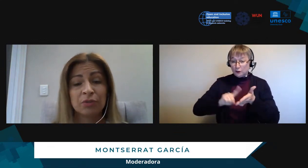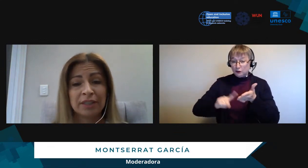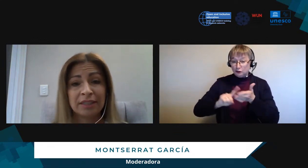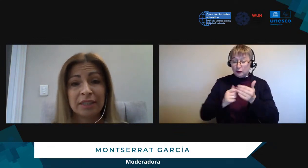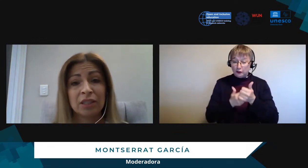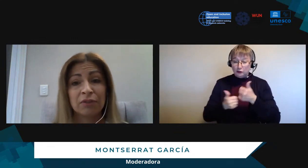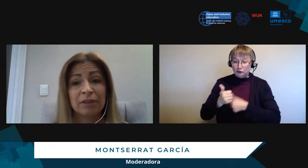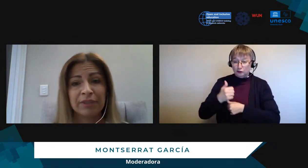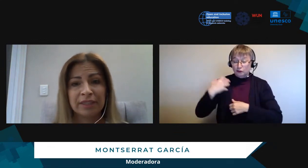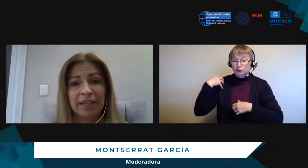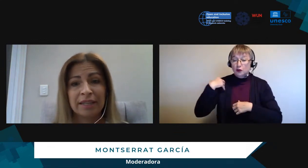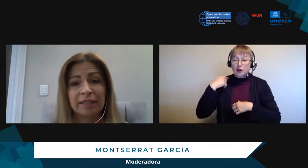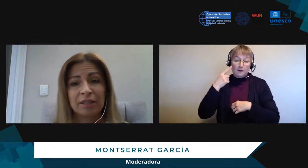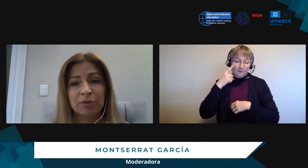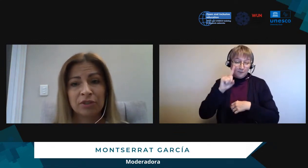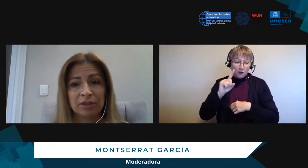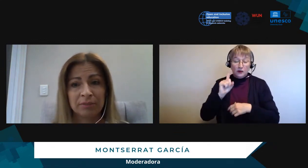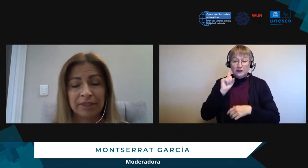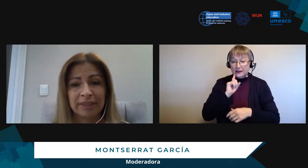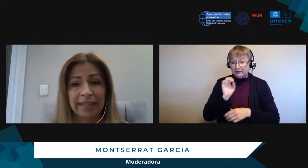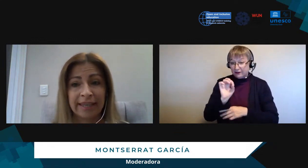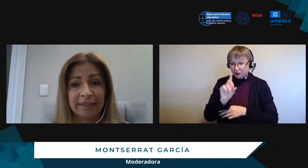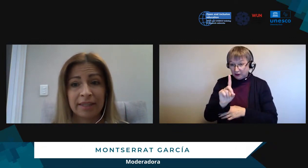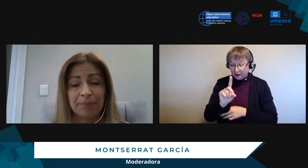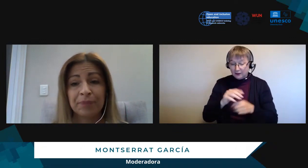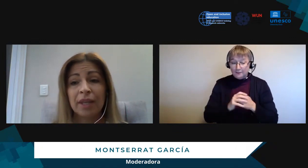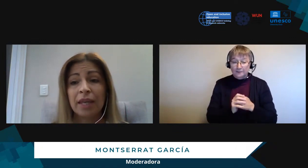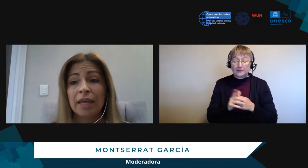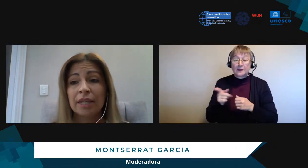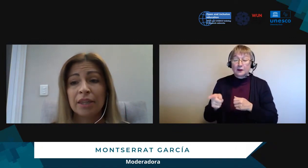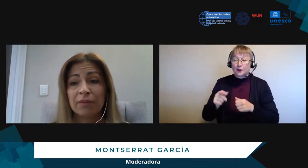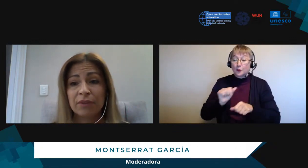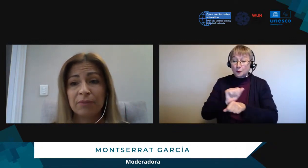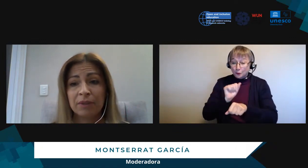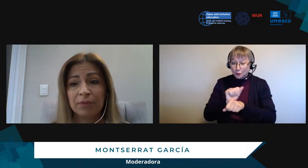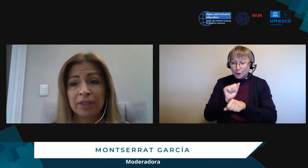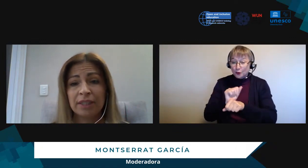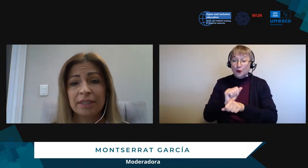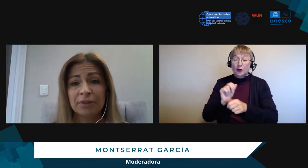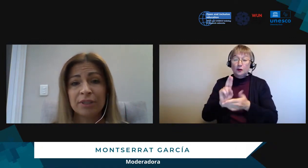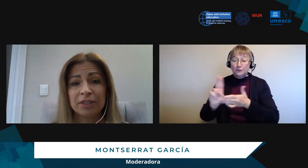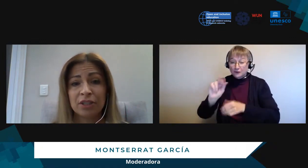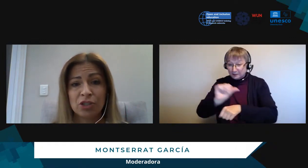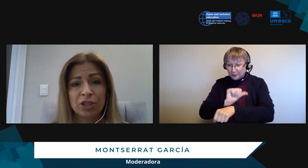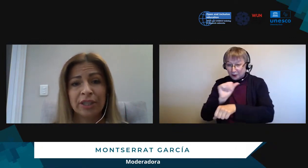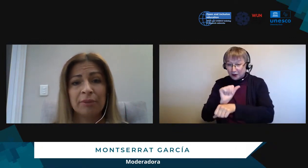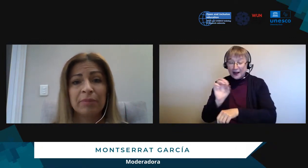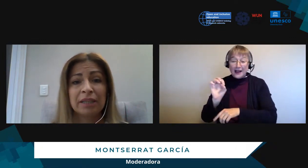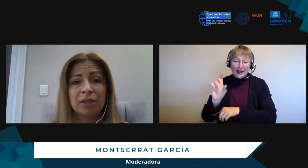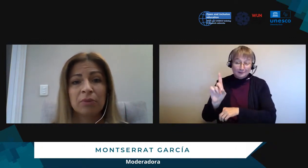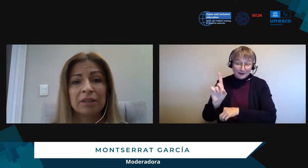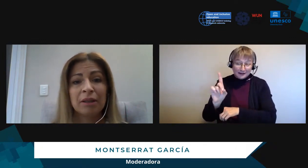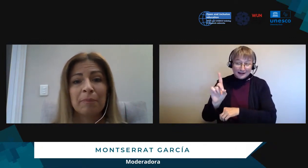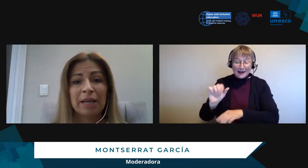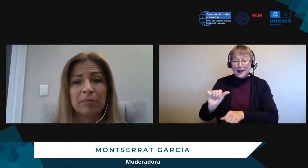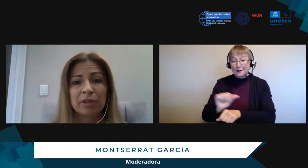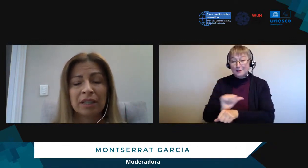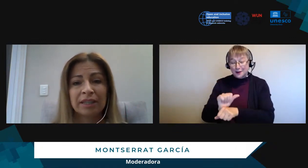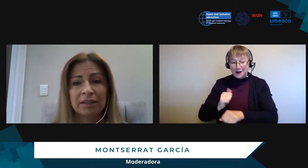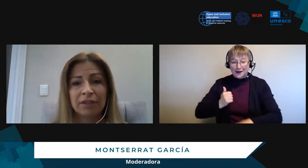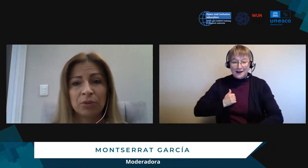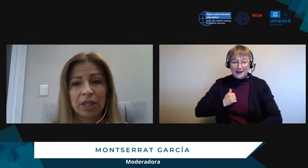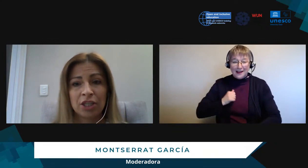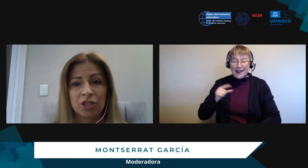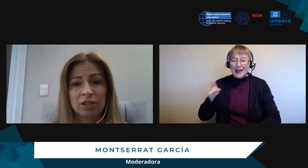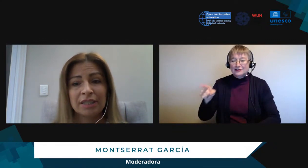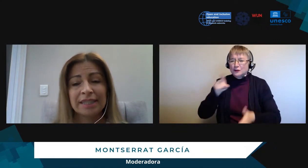in the University of Alberta in Edmonton, Alberta, Canada. Dr. Bever is a researcher in bilingual